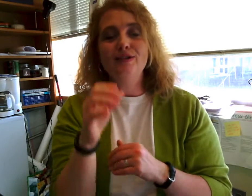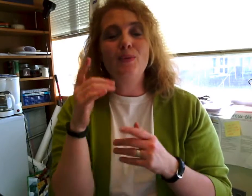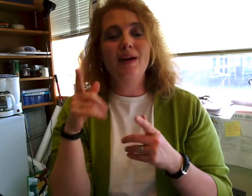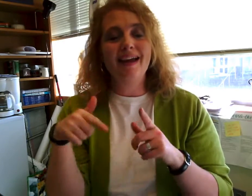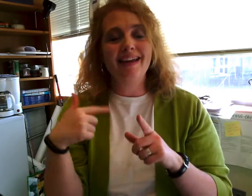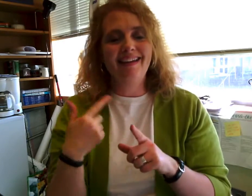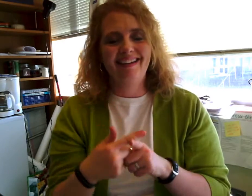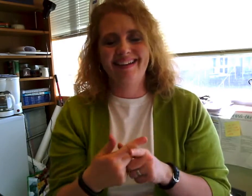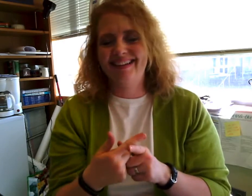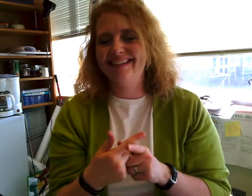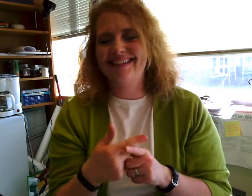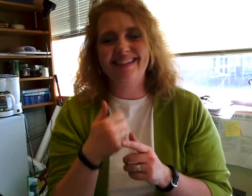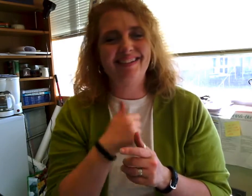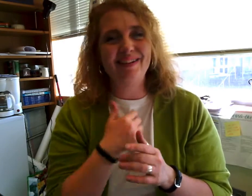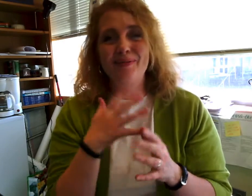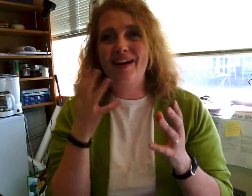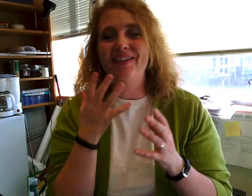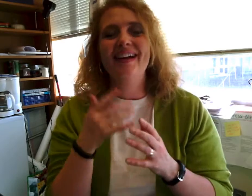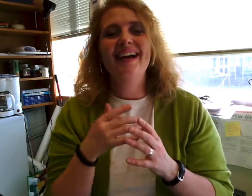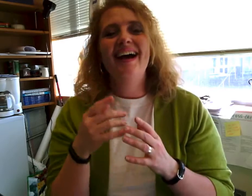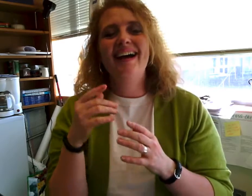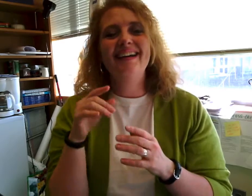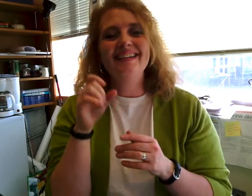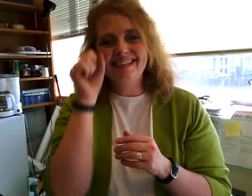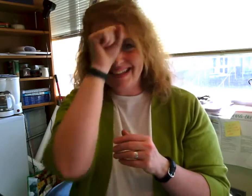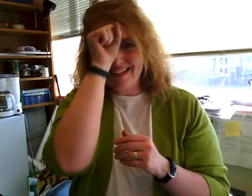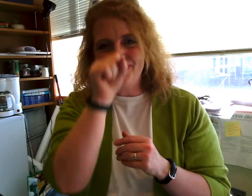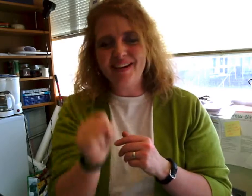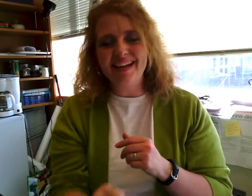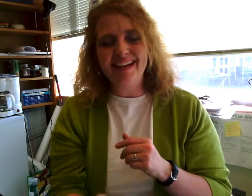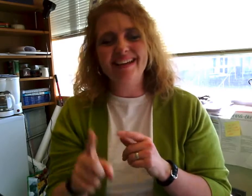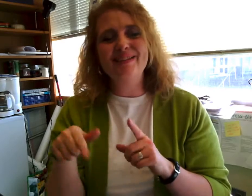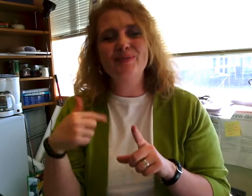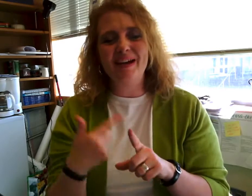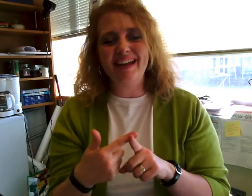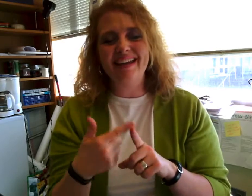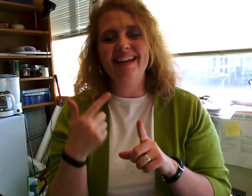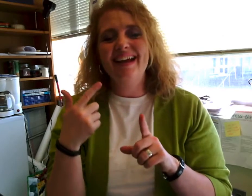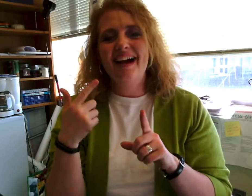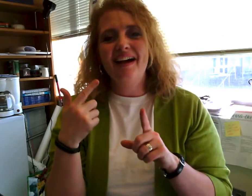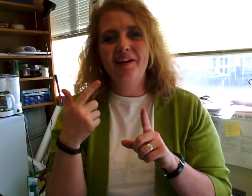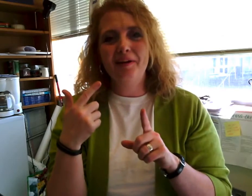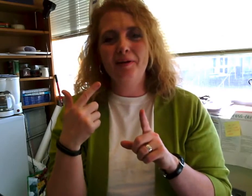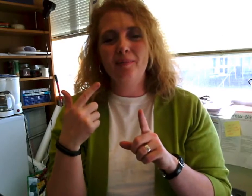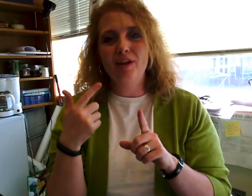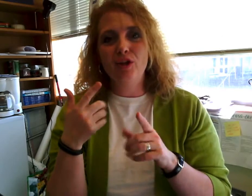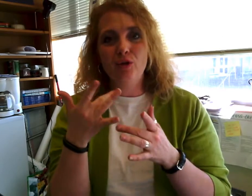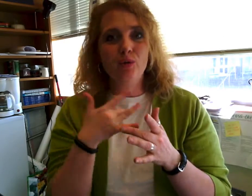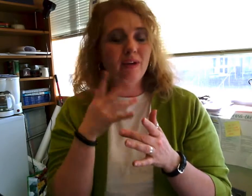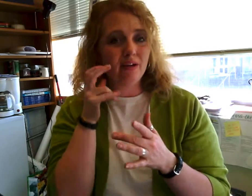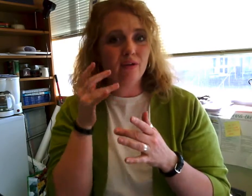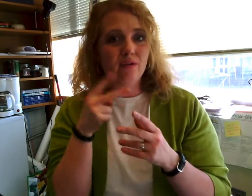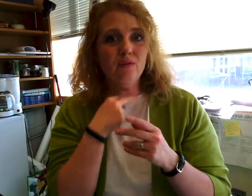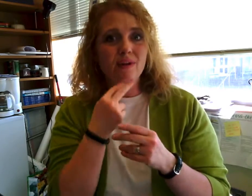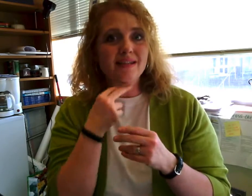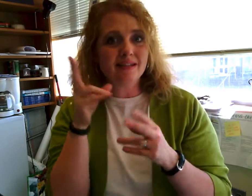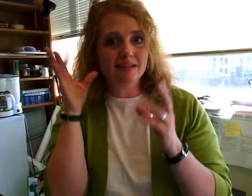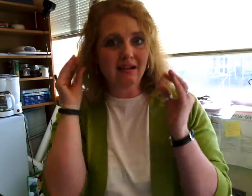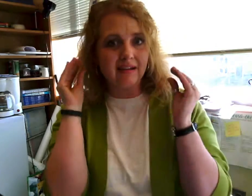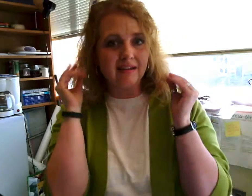is when, sorry, wow. Schizophrenia is when you hear voices talking